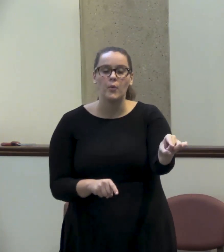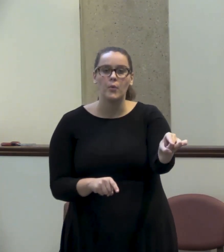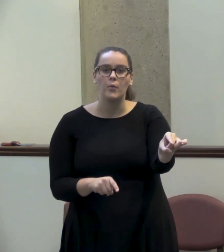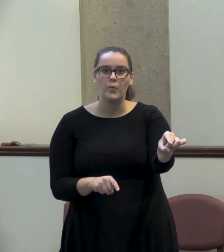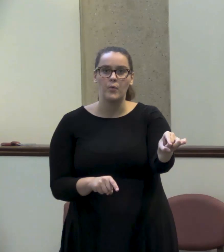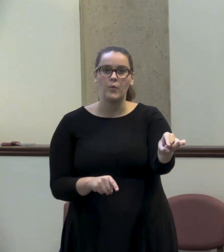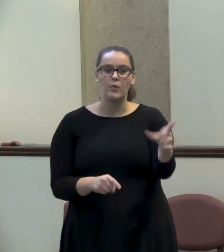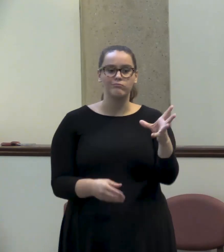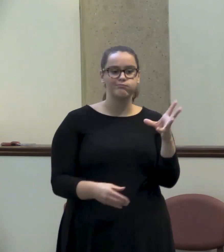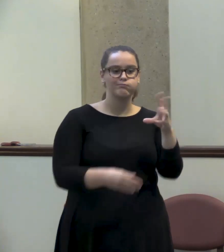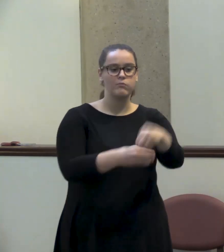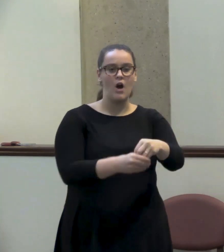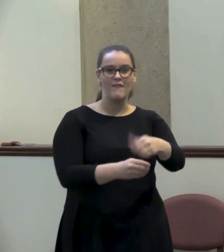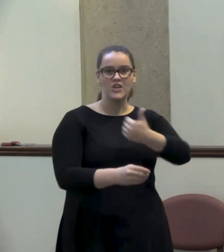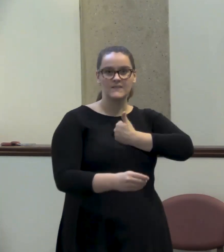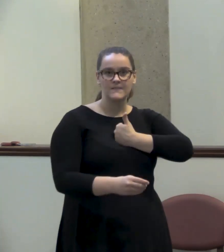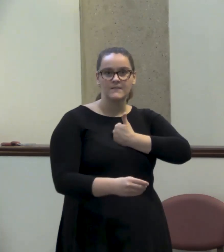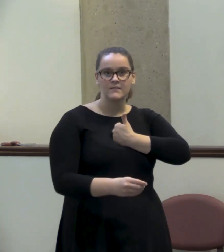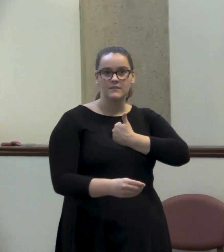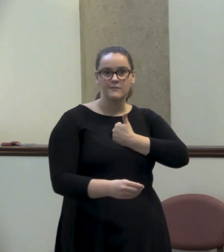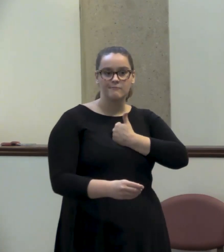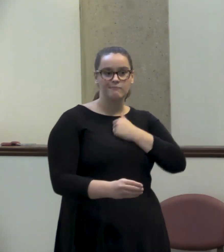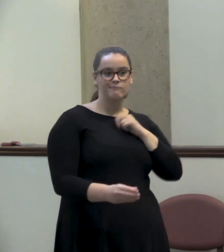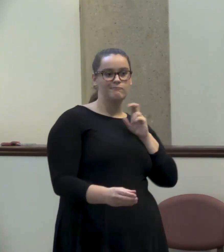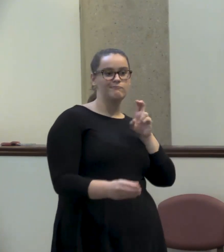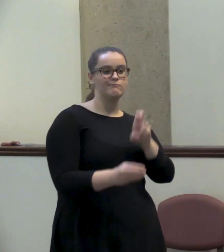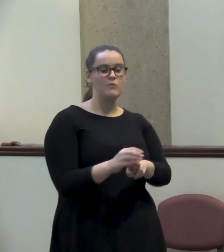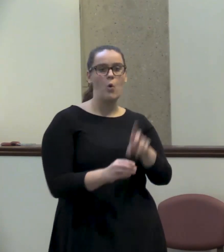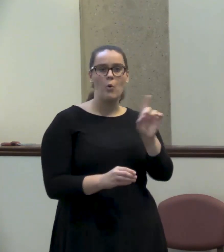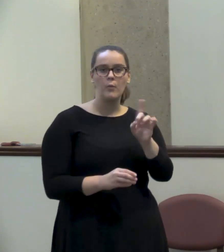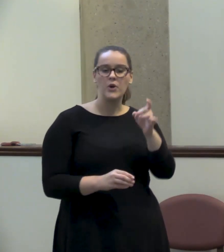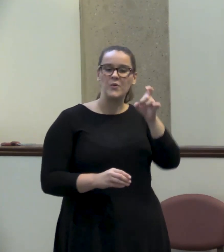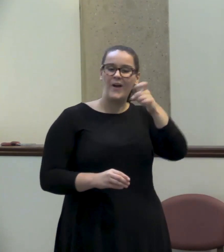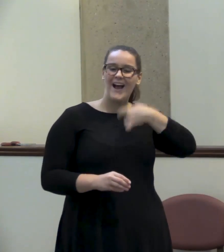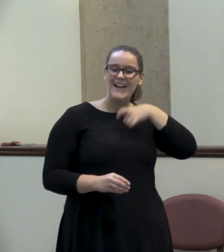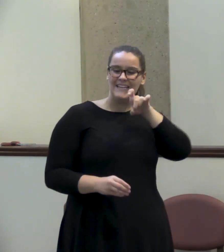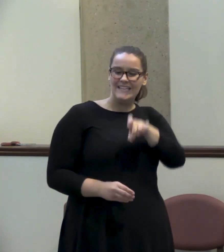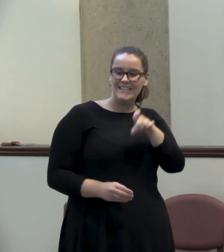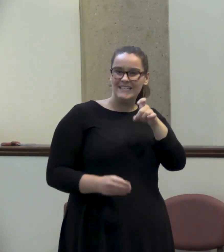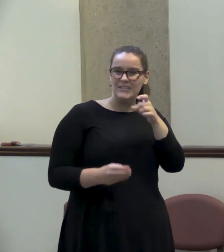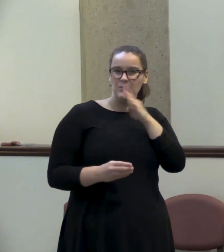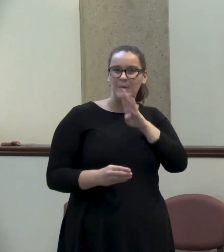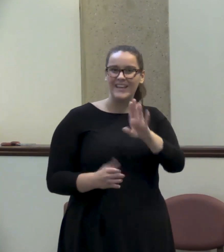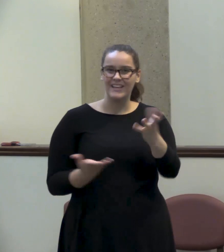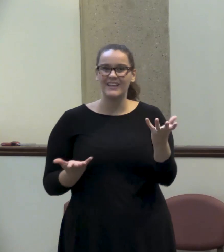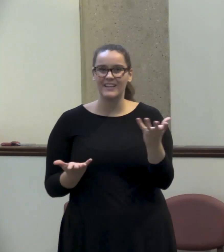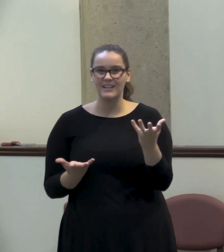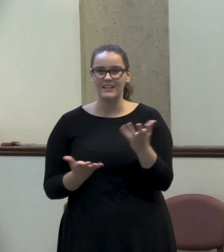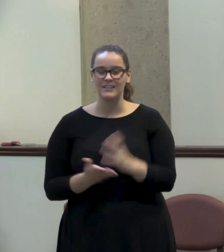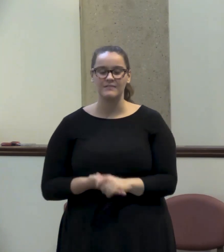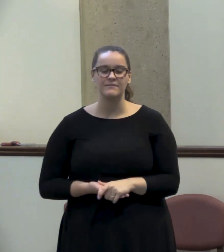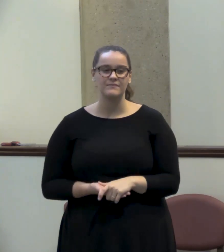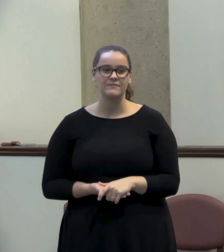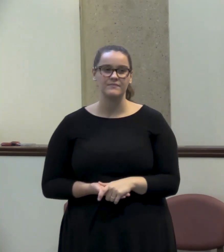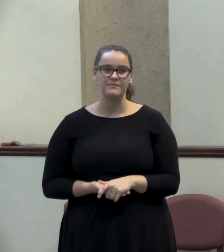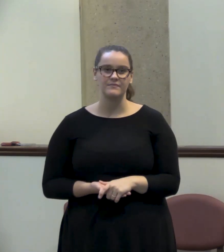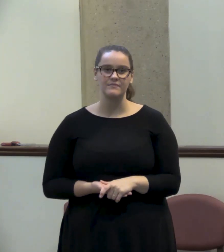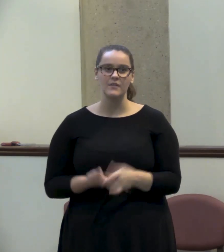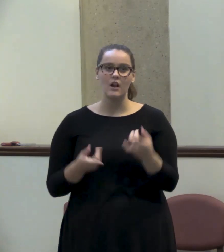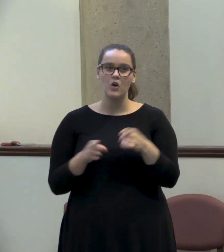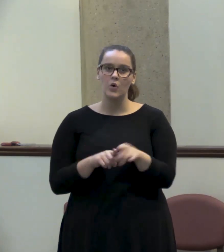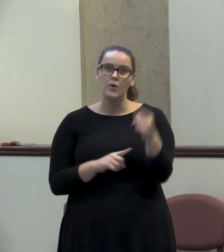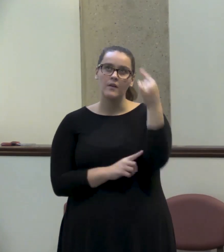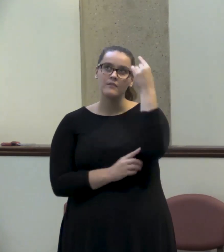in other people's struggles, right? That's how you build, is you go and say, where is it that I need it? So with that in mind, well, so think